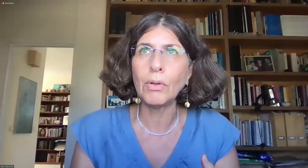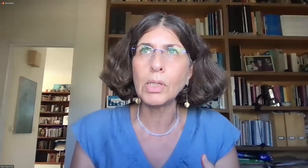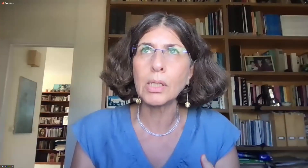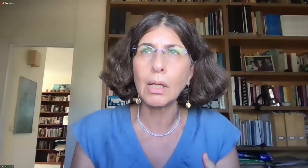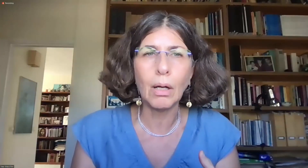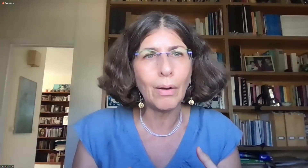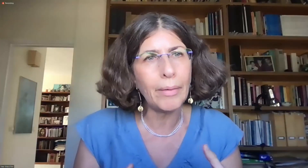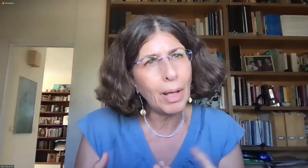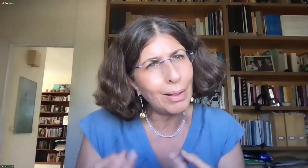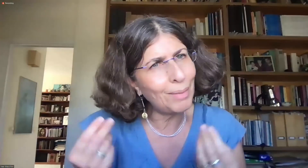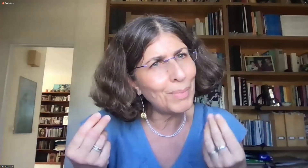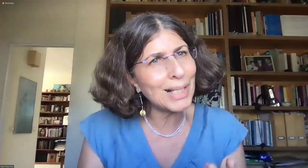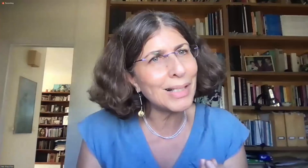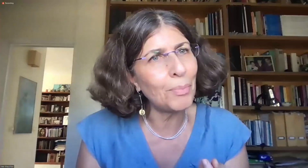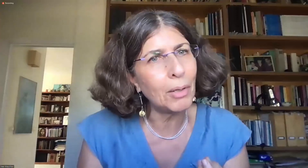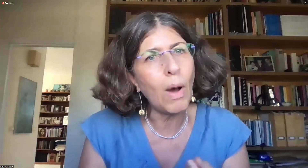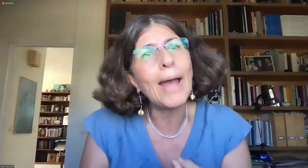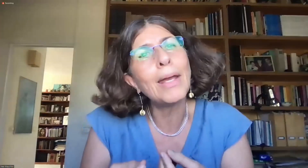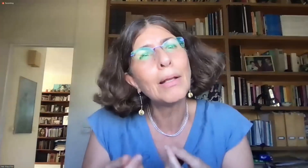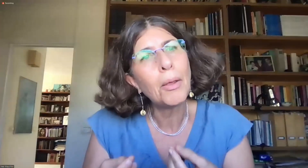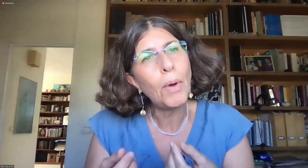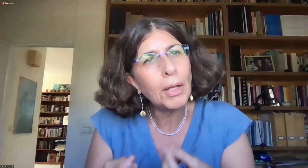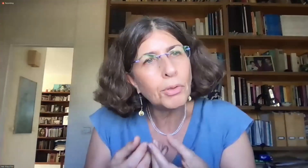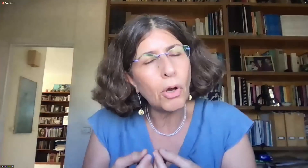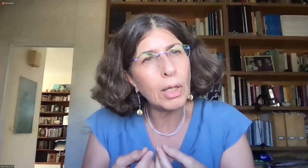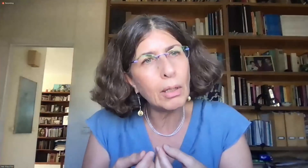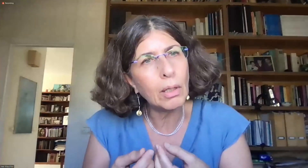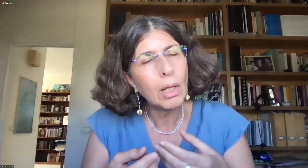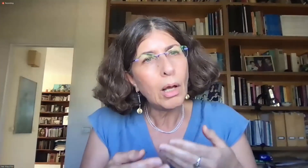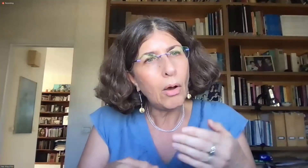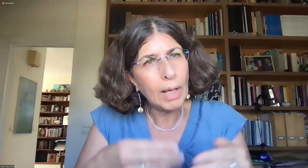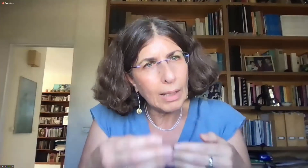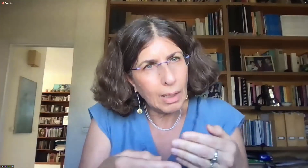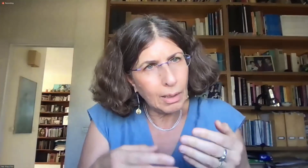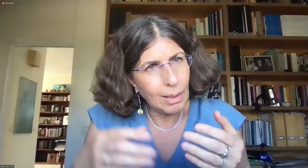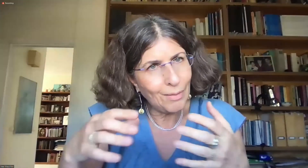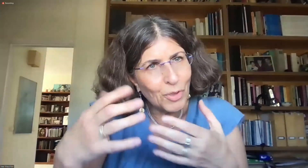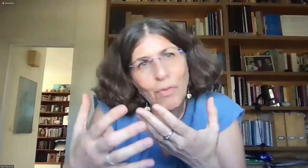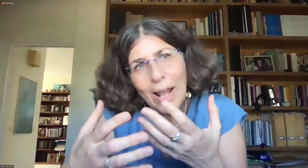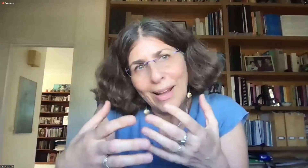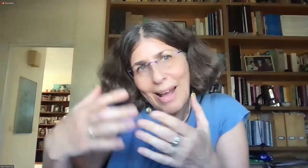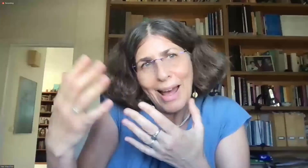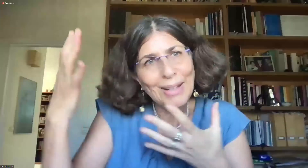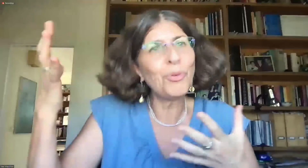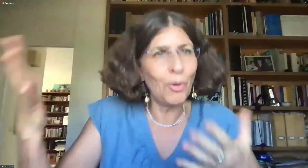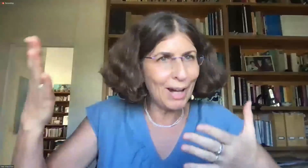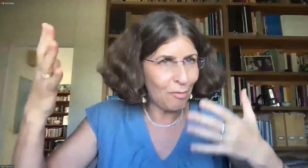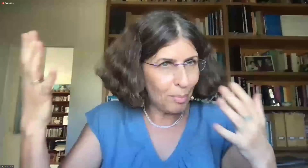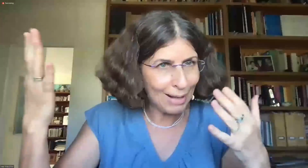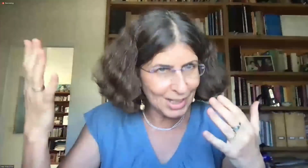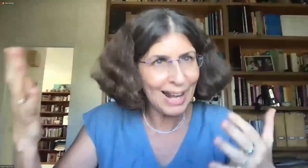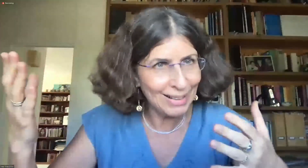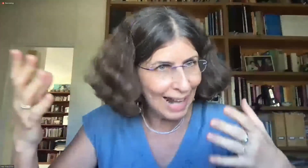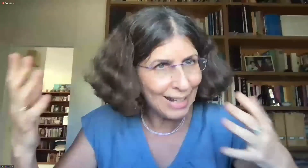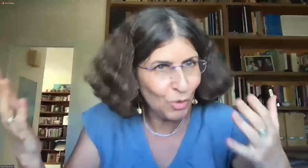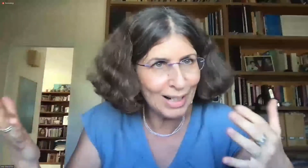mean, I'm missing something. Why are you talking? Okay, first of all, I don't know enough